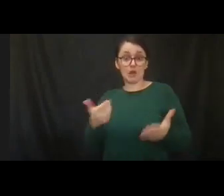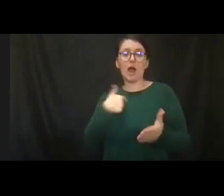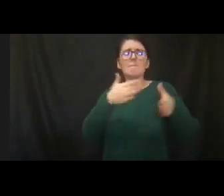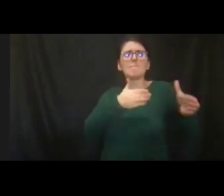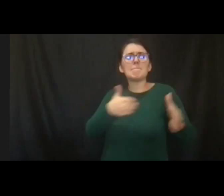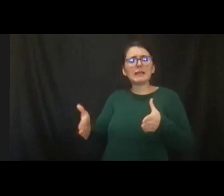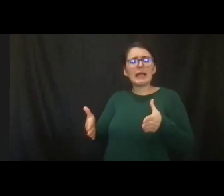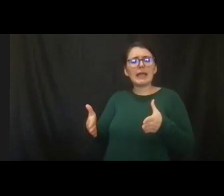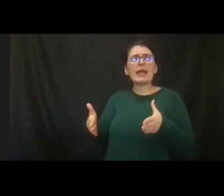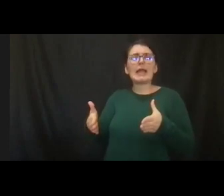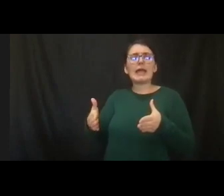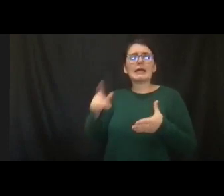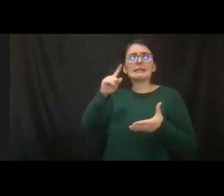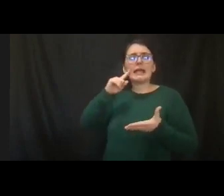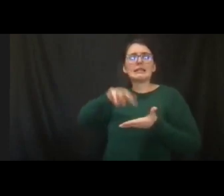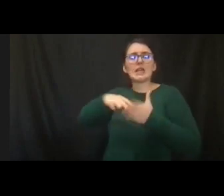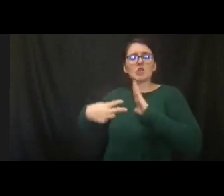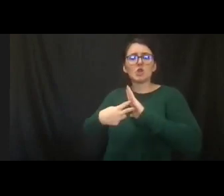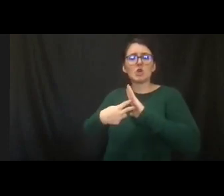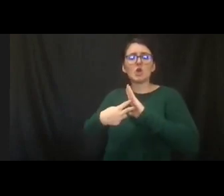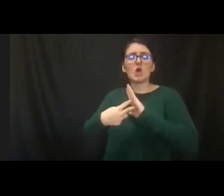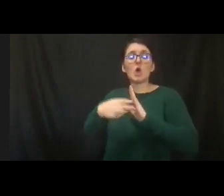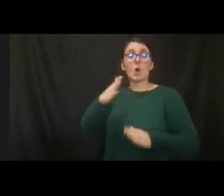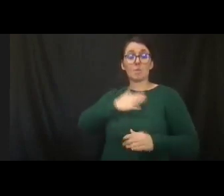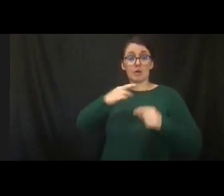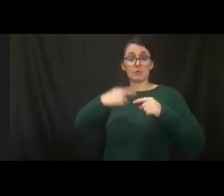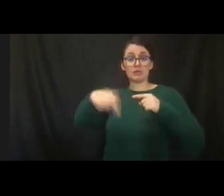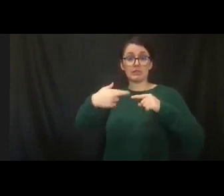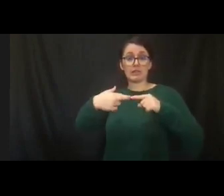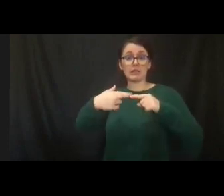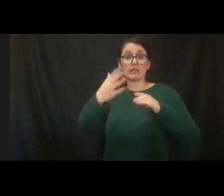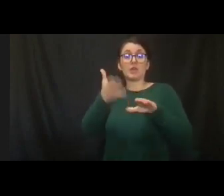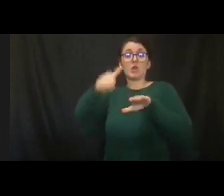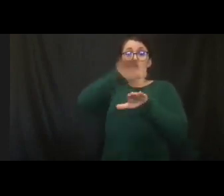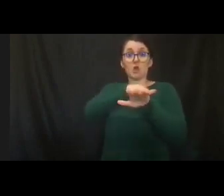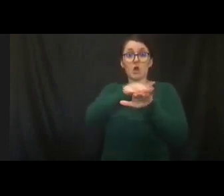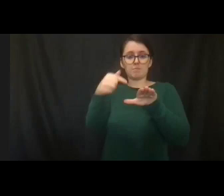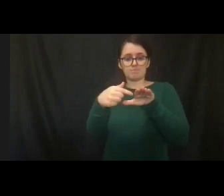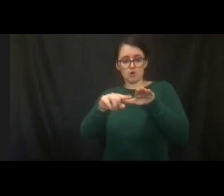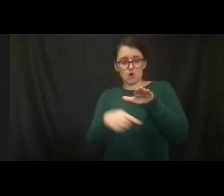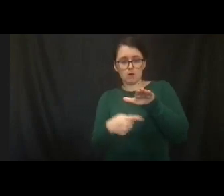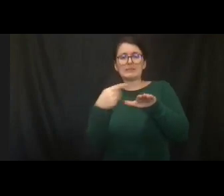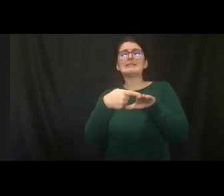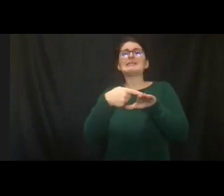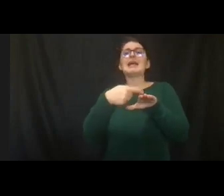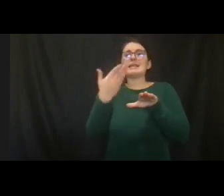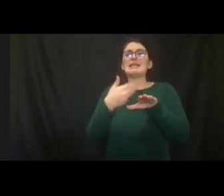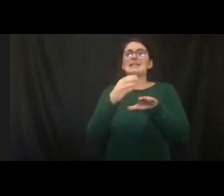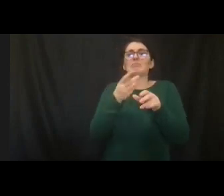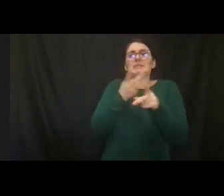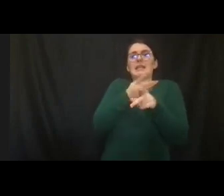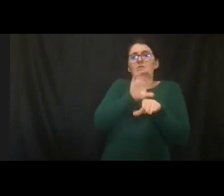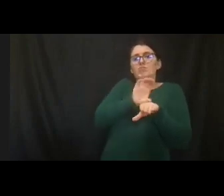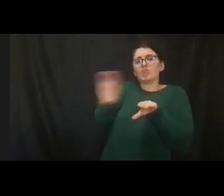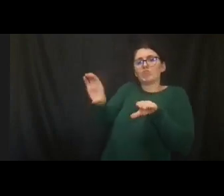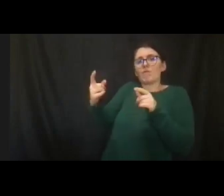that my recycling is on top of the things I plan to throw away. So it's easy to take care of the recycling. And when you bring